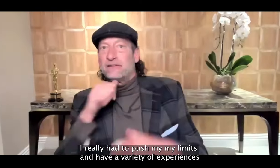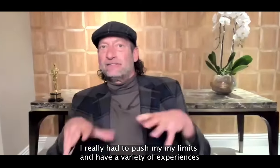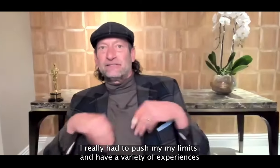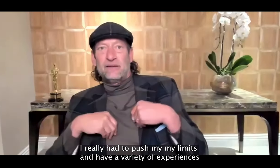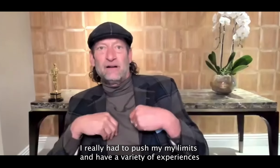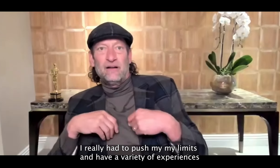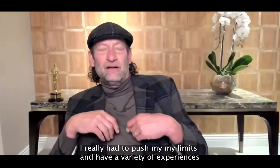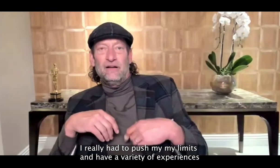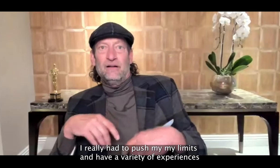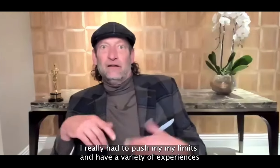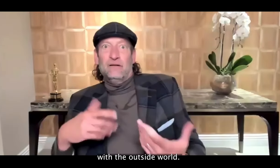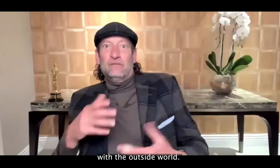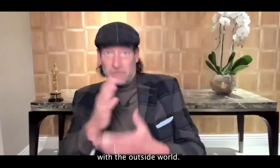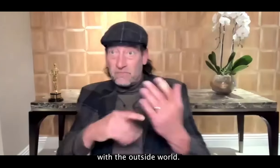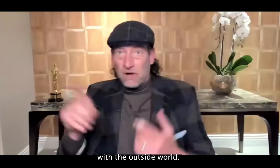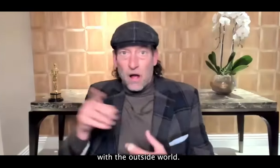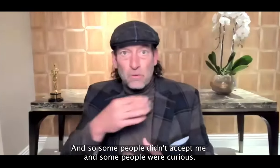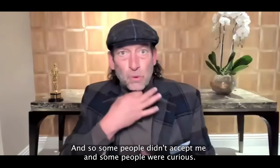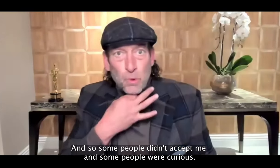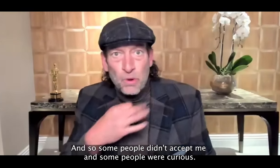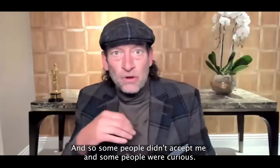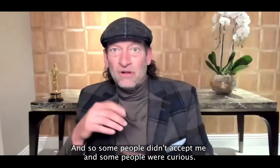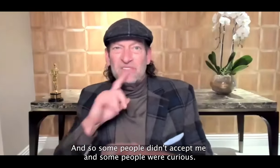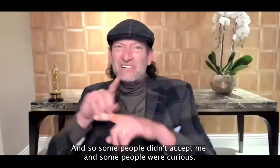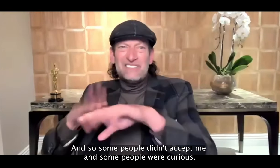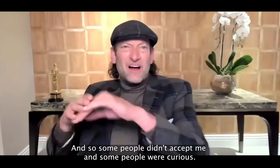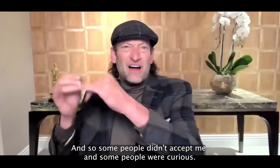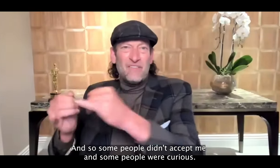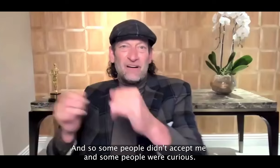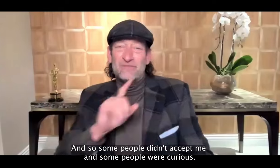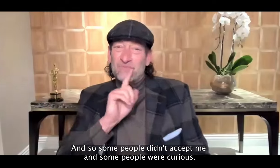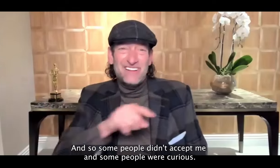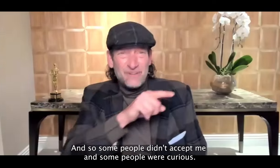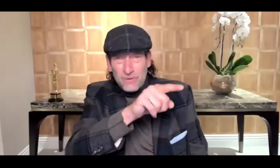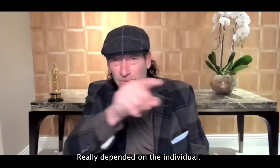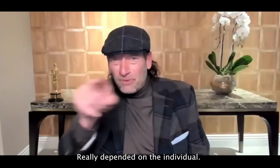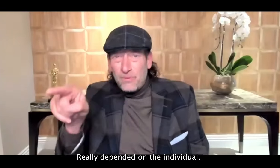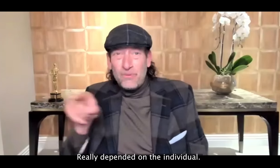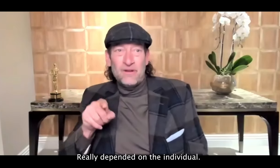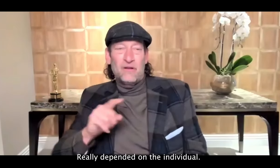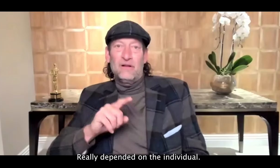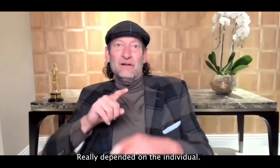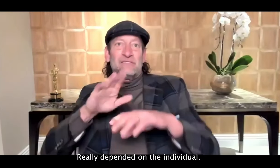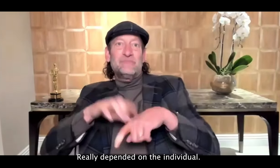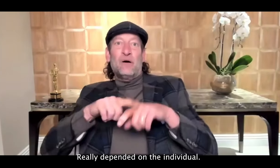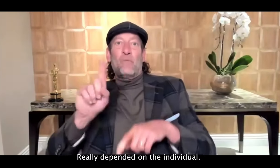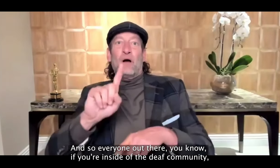a variety of experiences with the outside world. And so some people didn't accept me and some people were curious, really depended on the individual. And